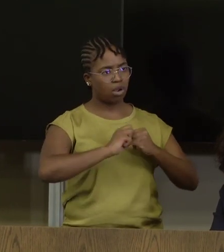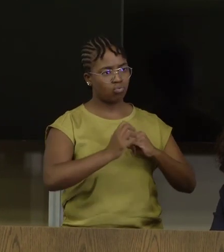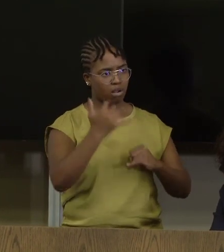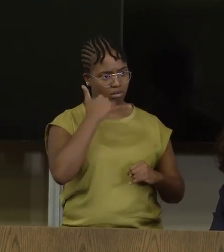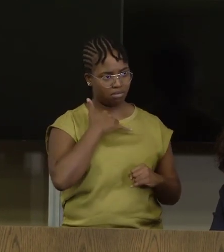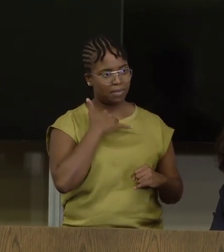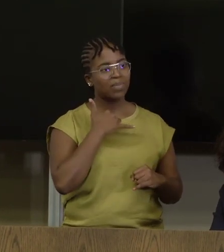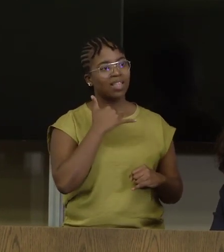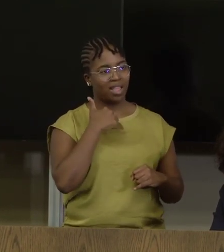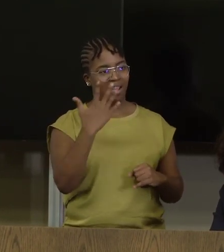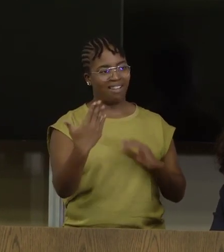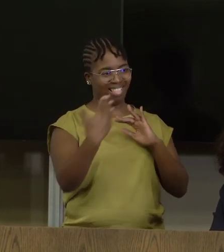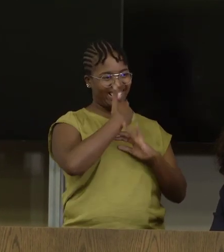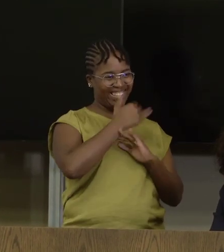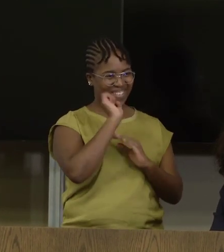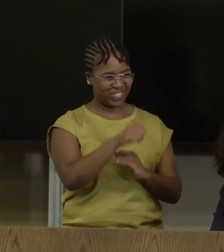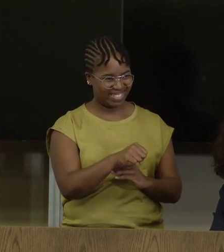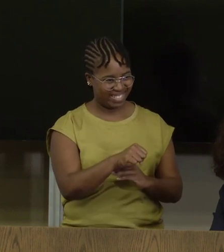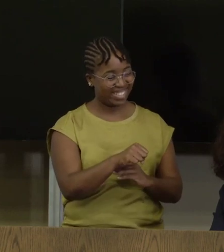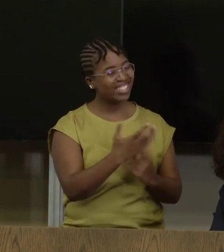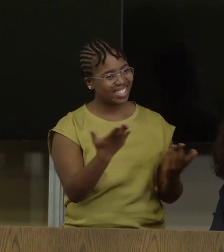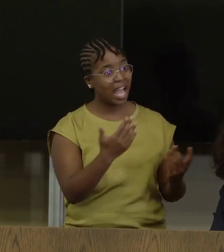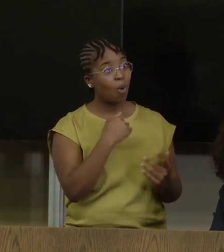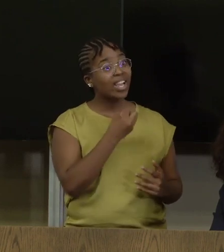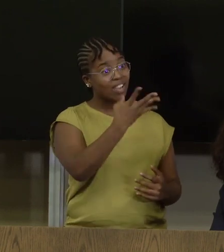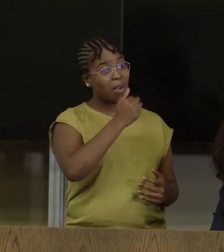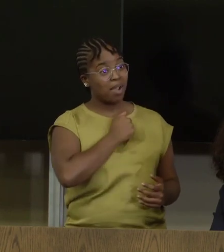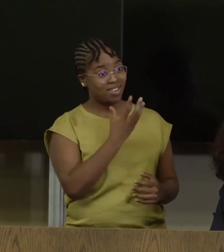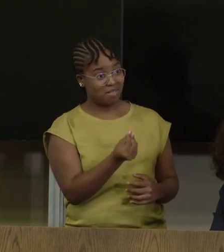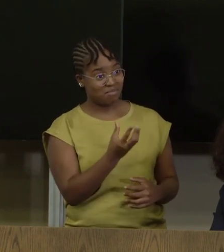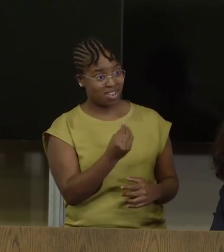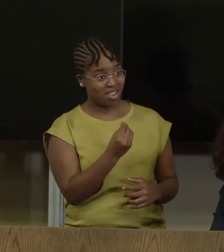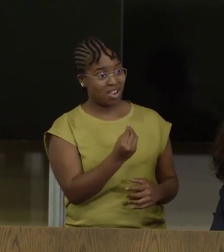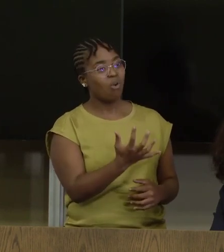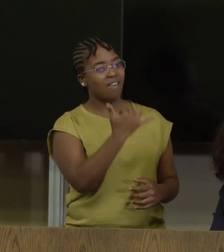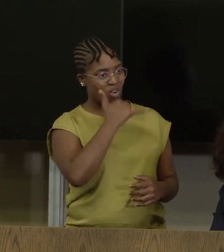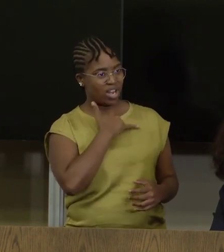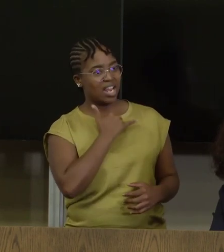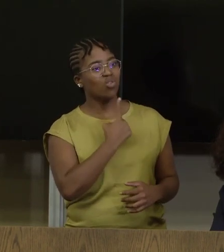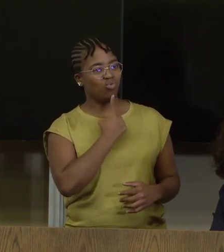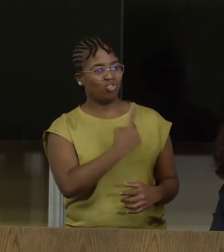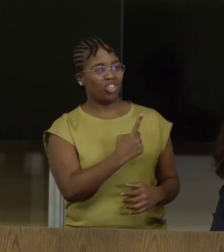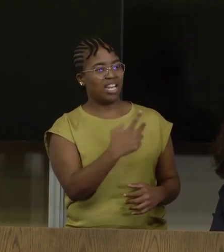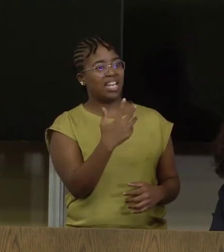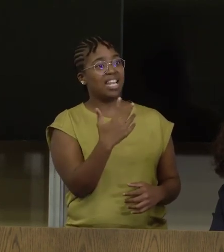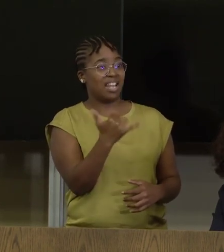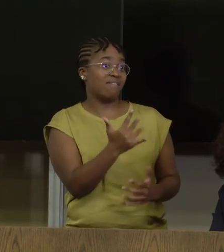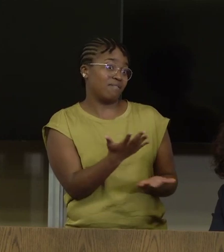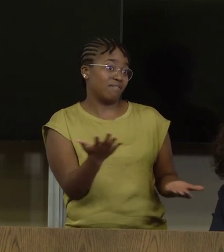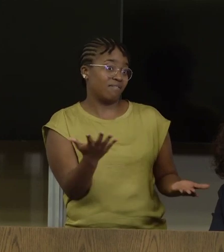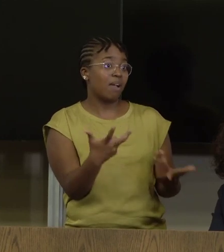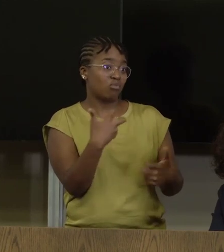number until you get through, and they will give you my number, and you will call me and tell me you've managed to lodge that